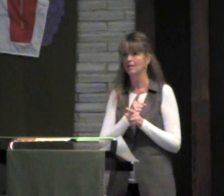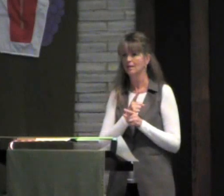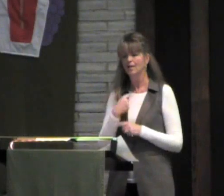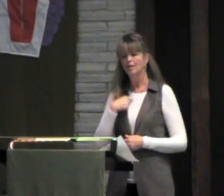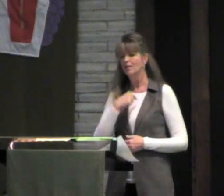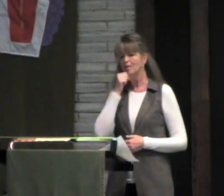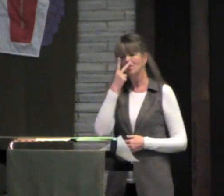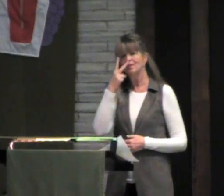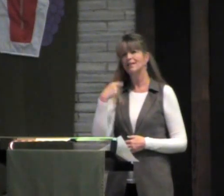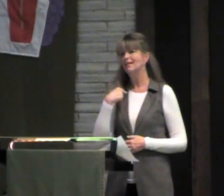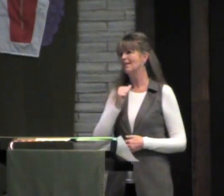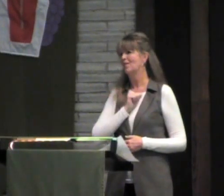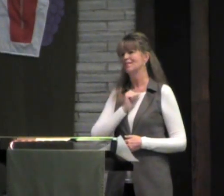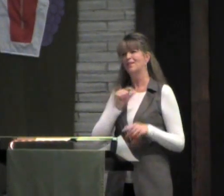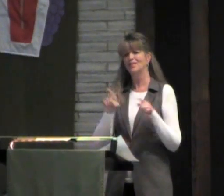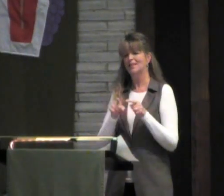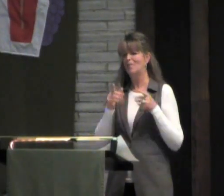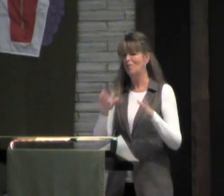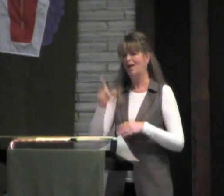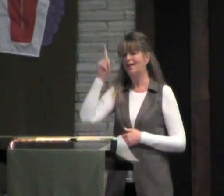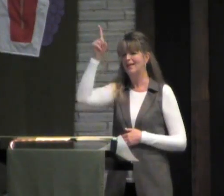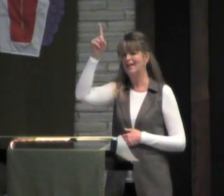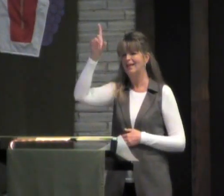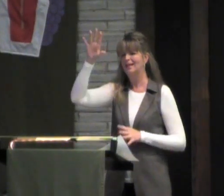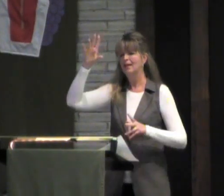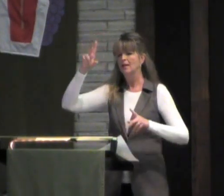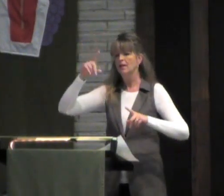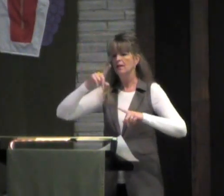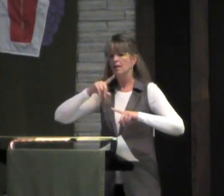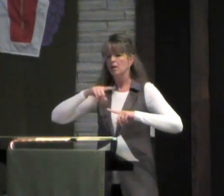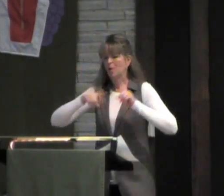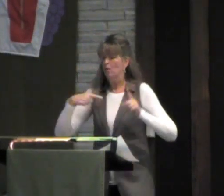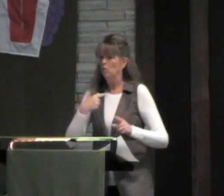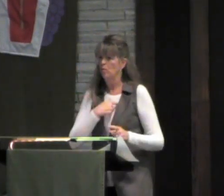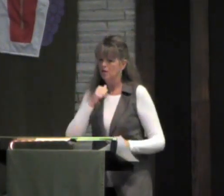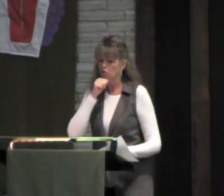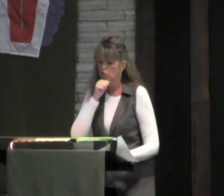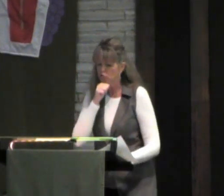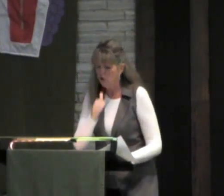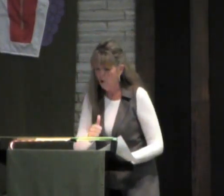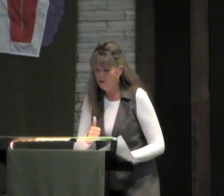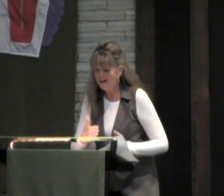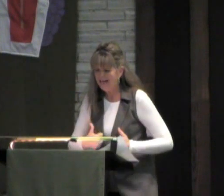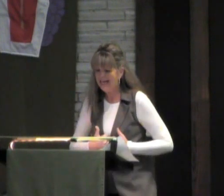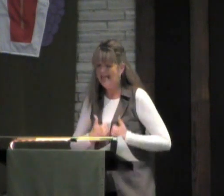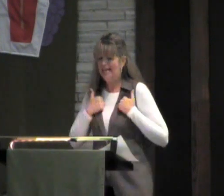us, right? We don't see ourselves the same. But